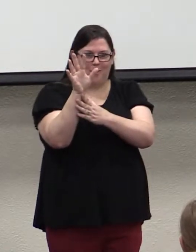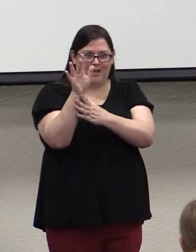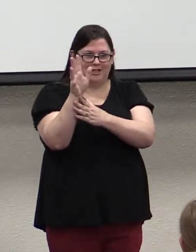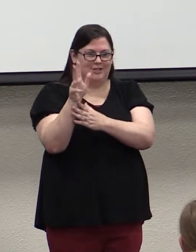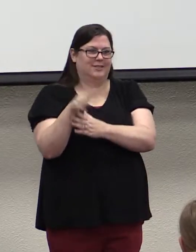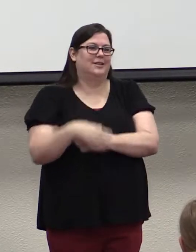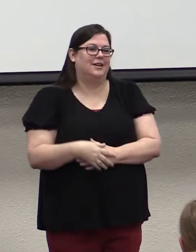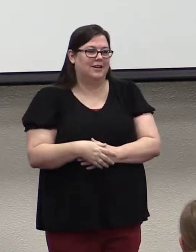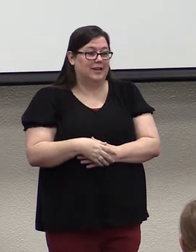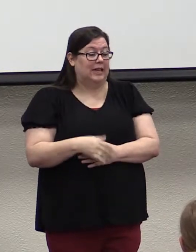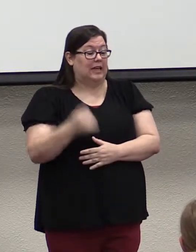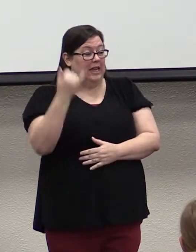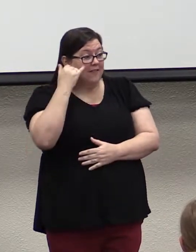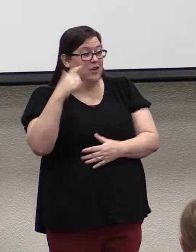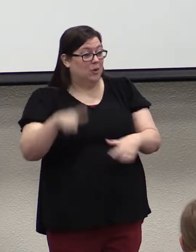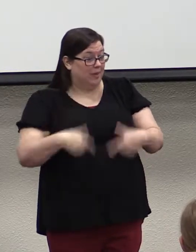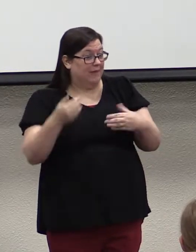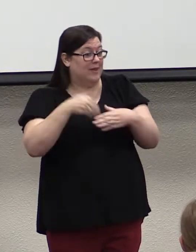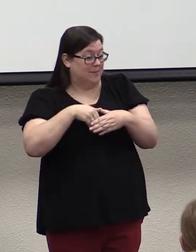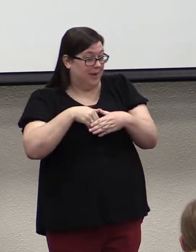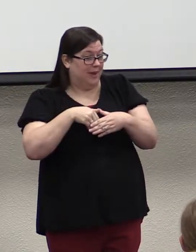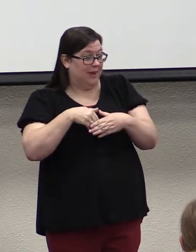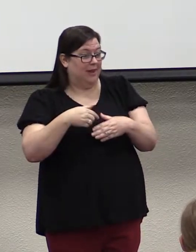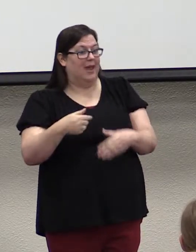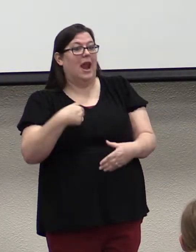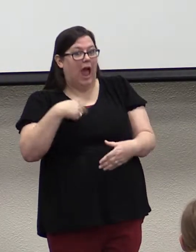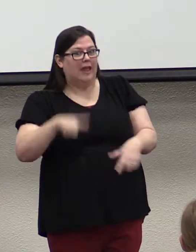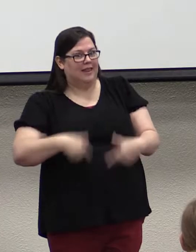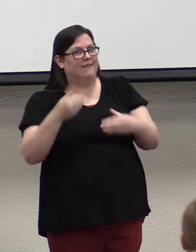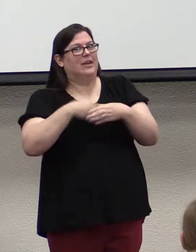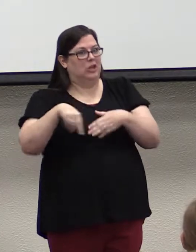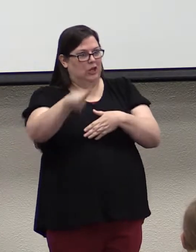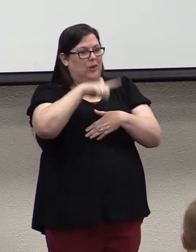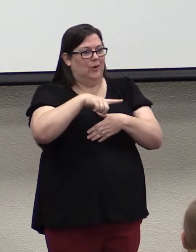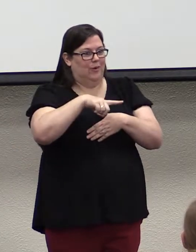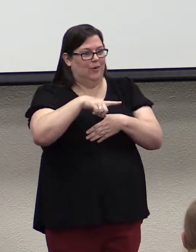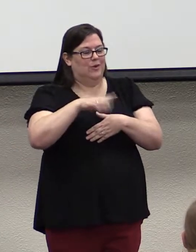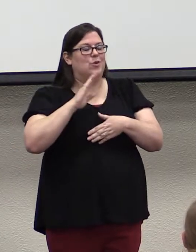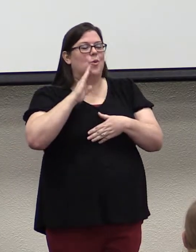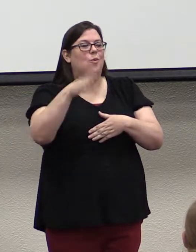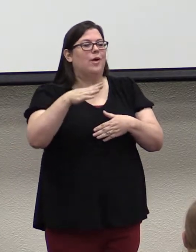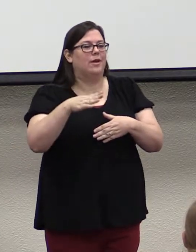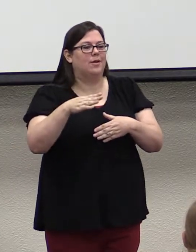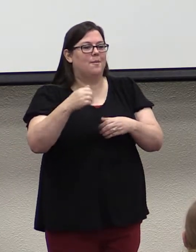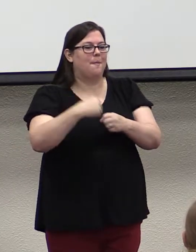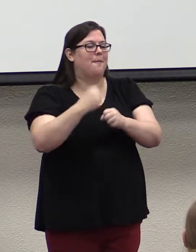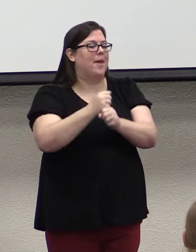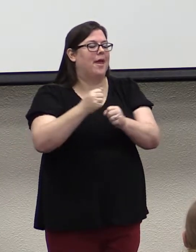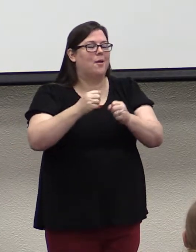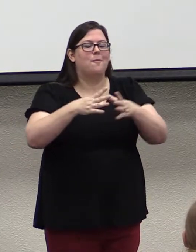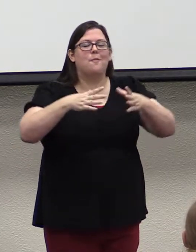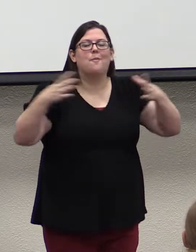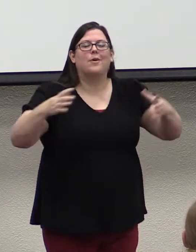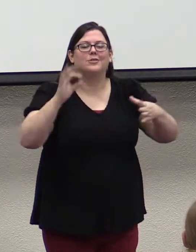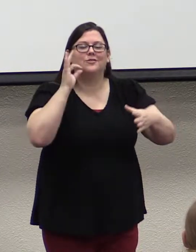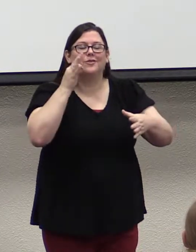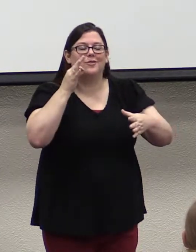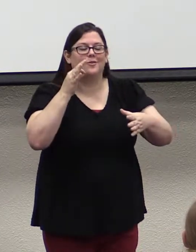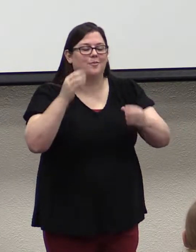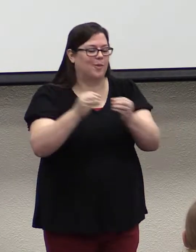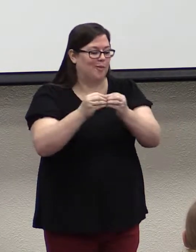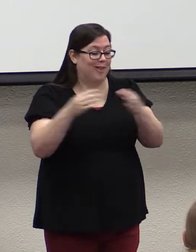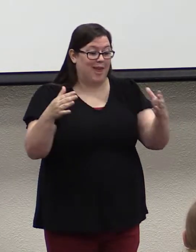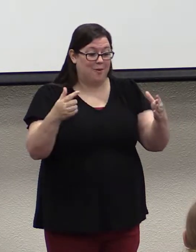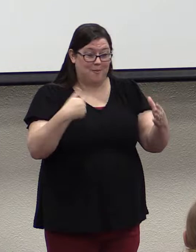him, he it is that bears much fruit. For apart from me, you can do